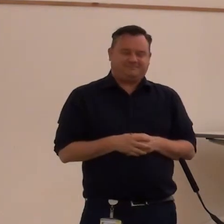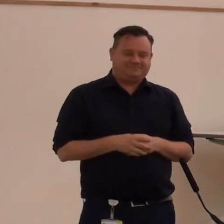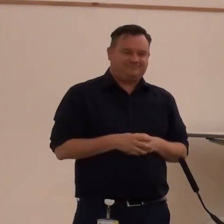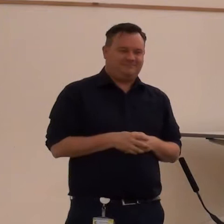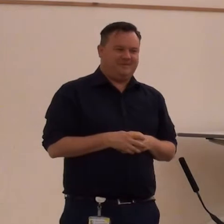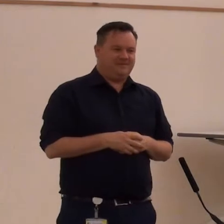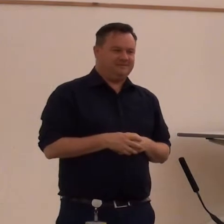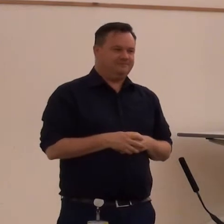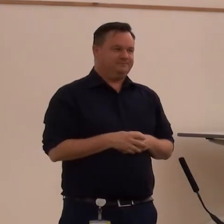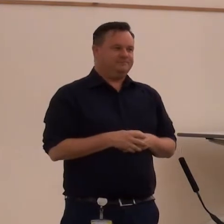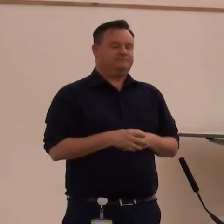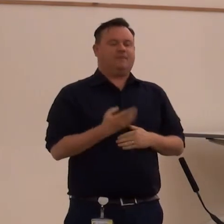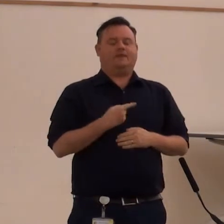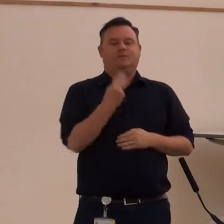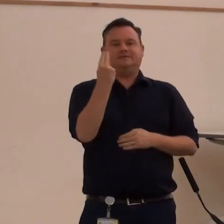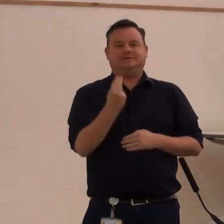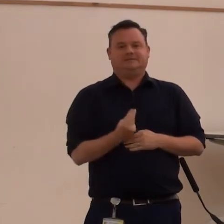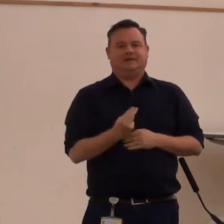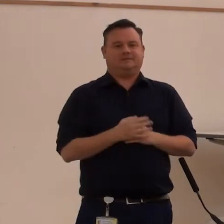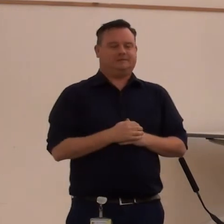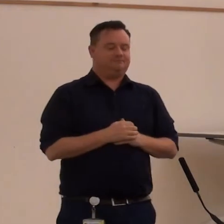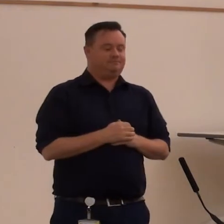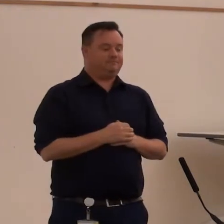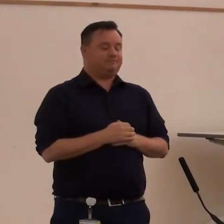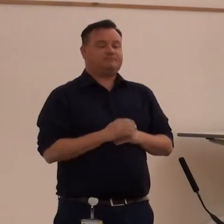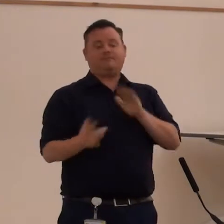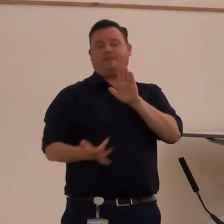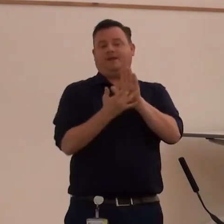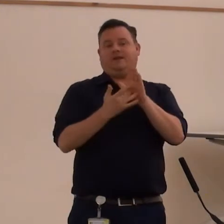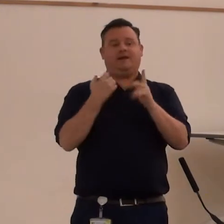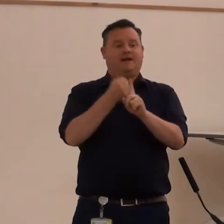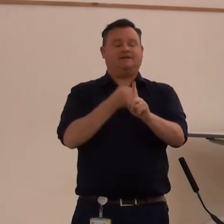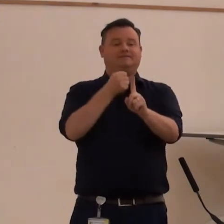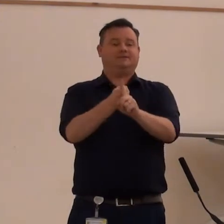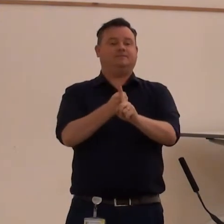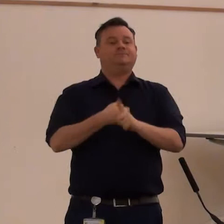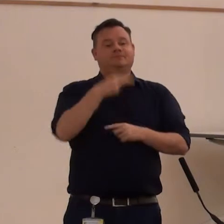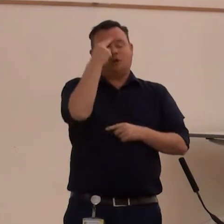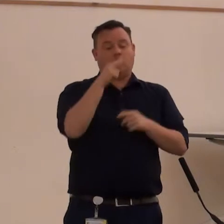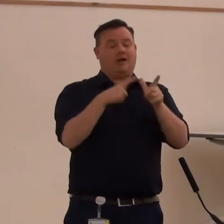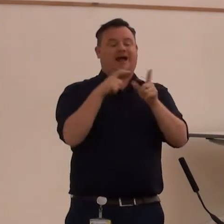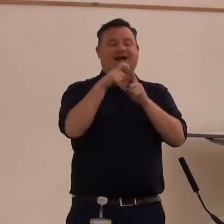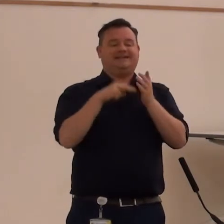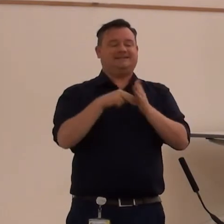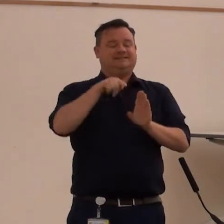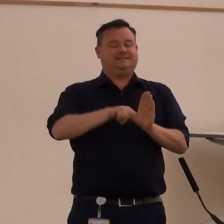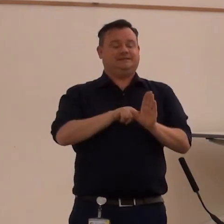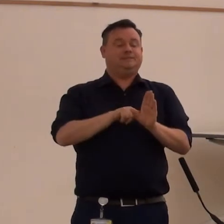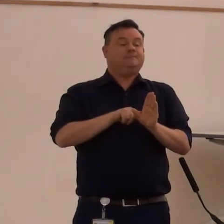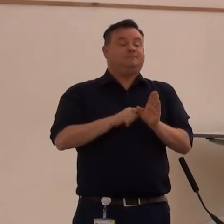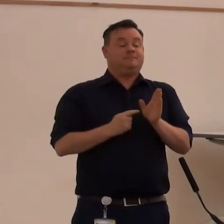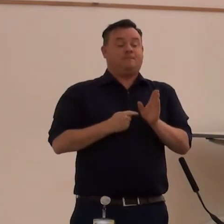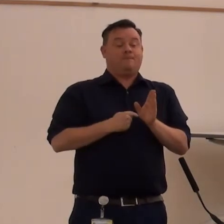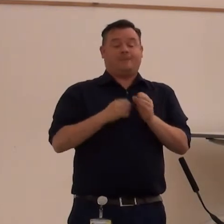So, and the designs, one of our sort of main key activists was a guy called Andy Gill. And Andy did most